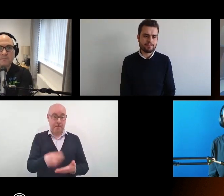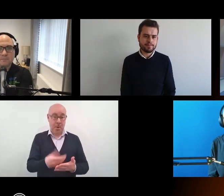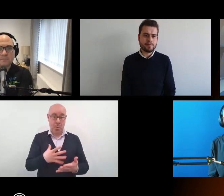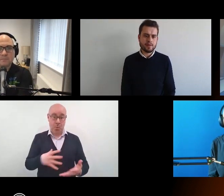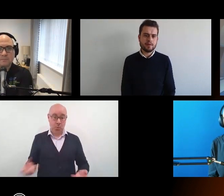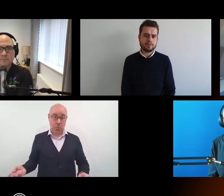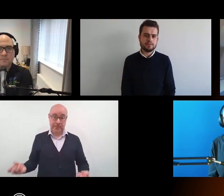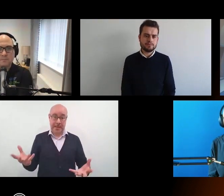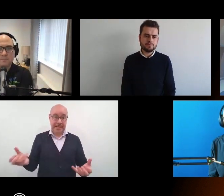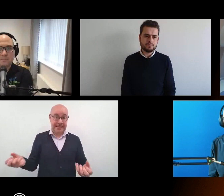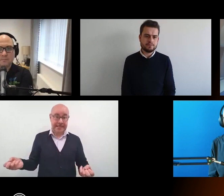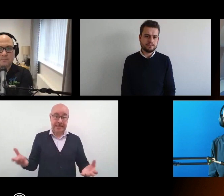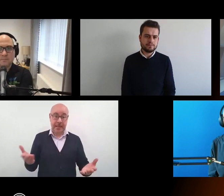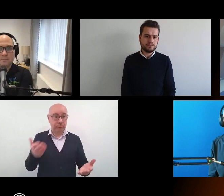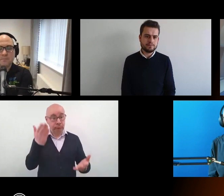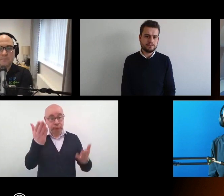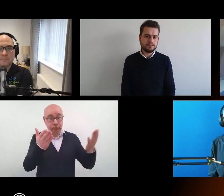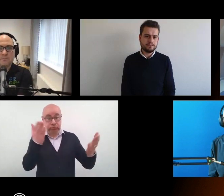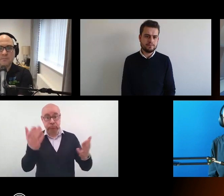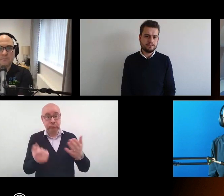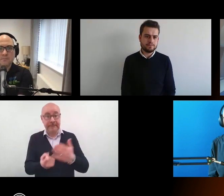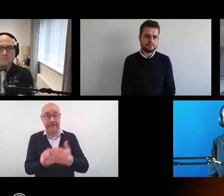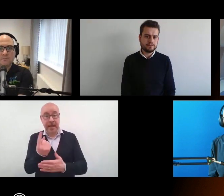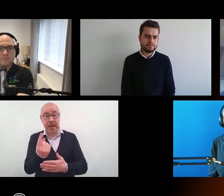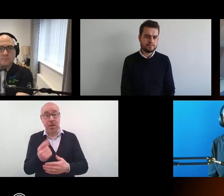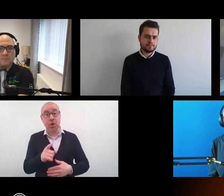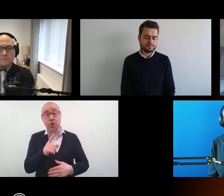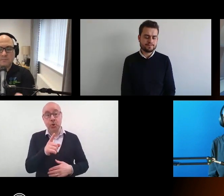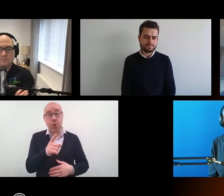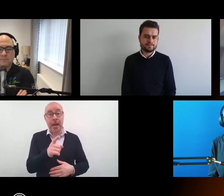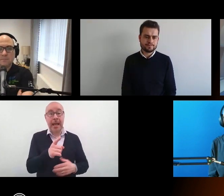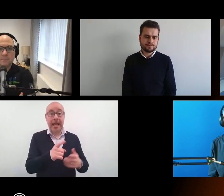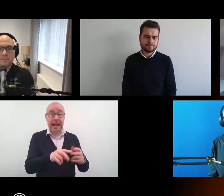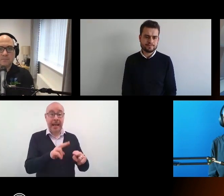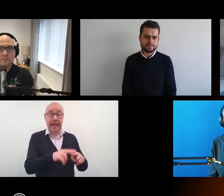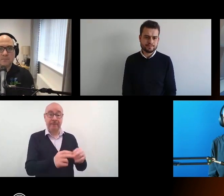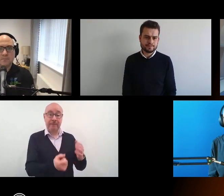to attend. And so the more that